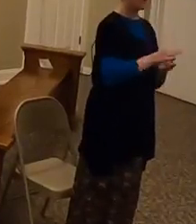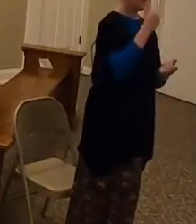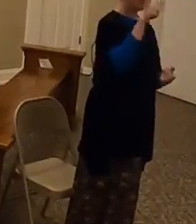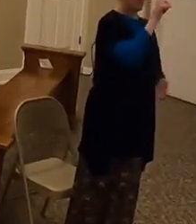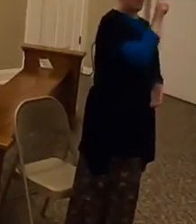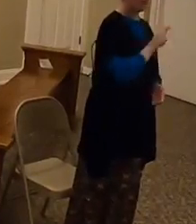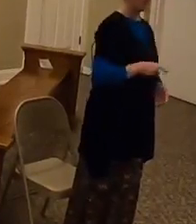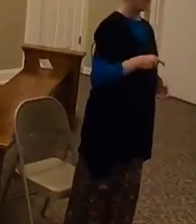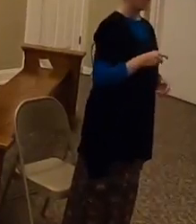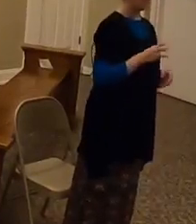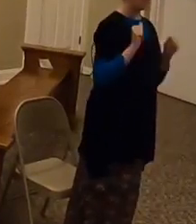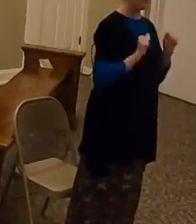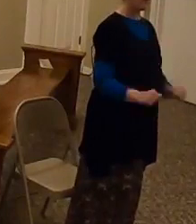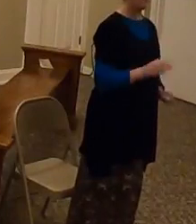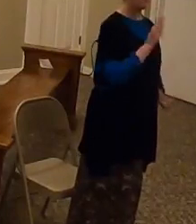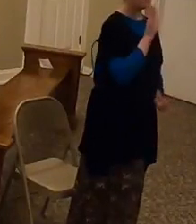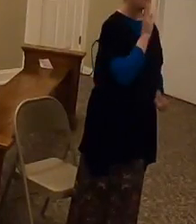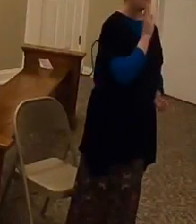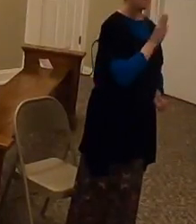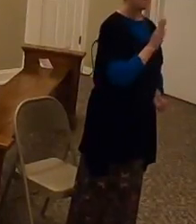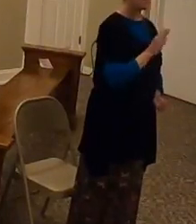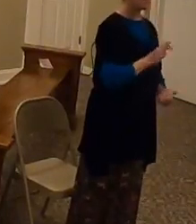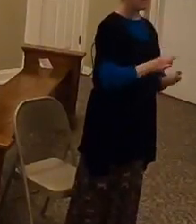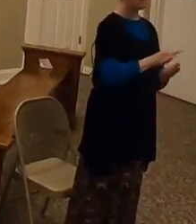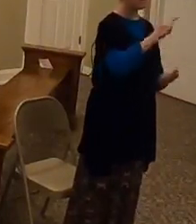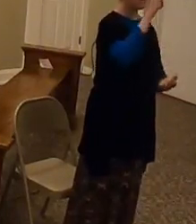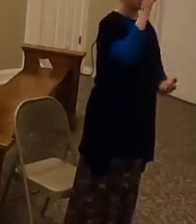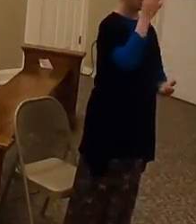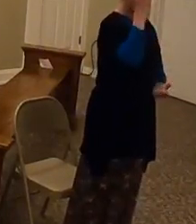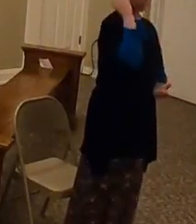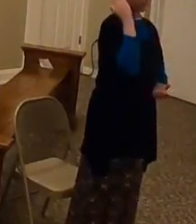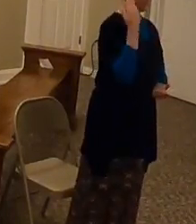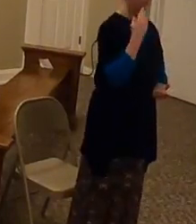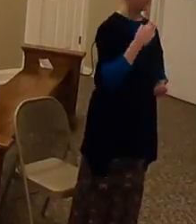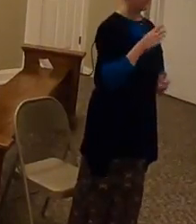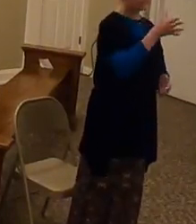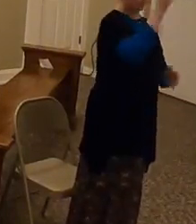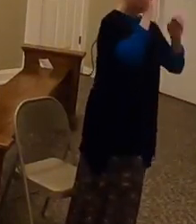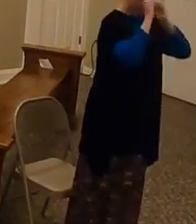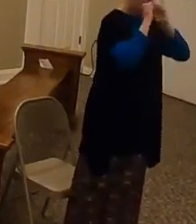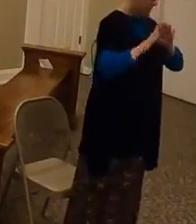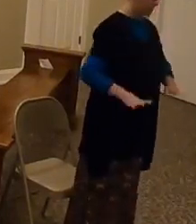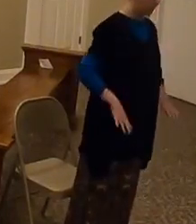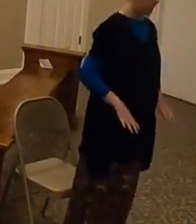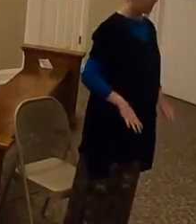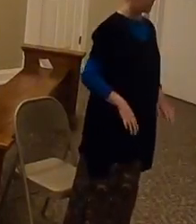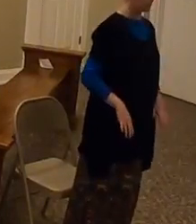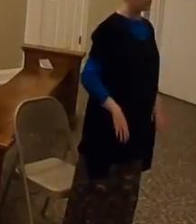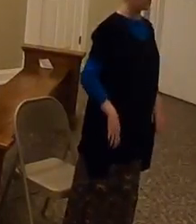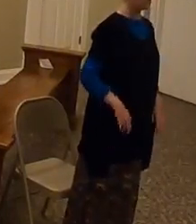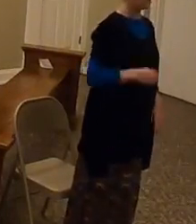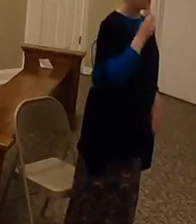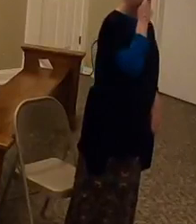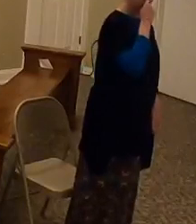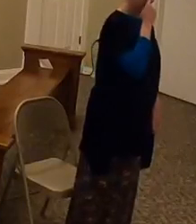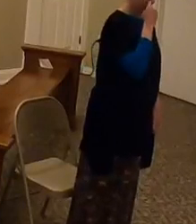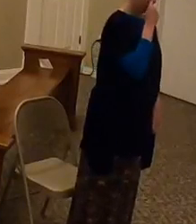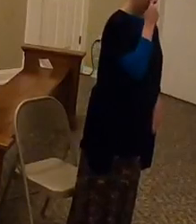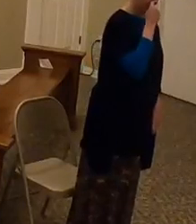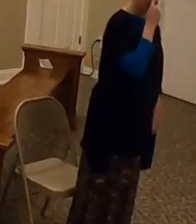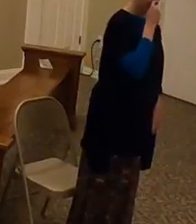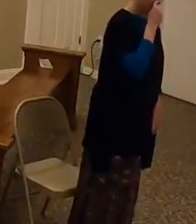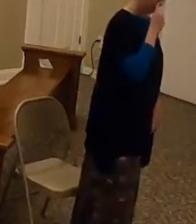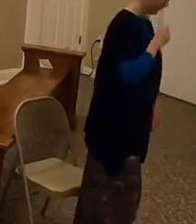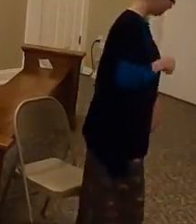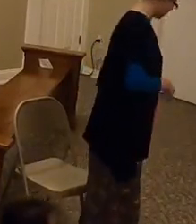Lord while he may be found. Hallelujah. Amen. God bless you. Don't forget